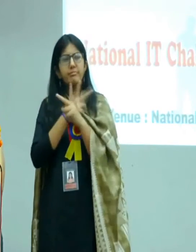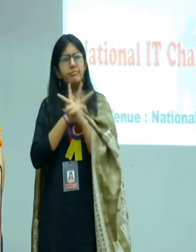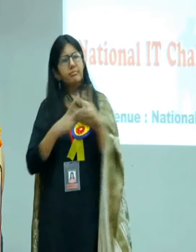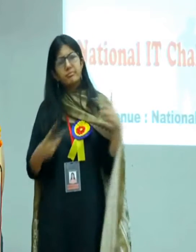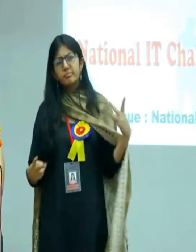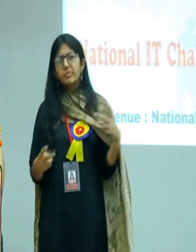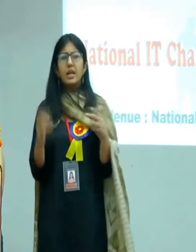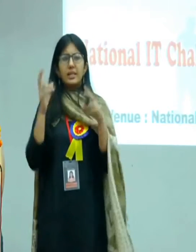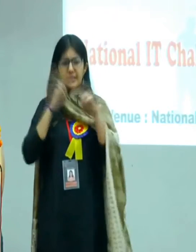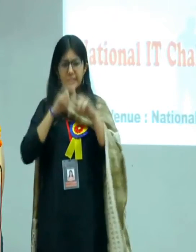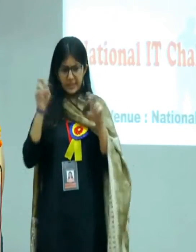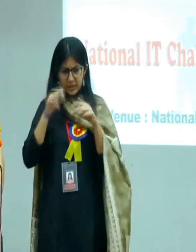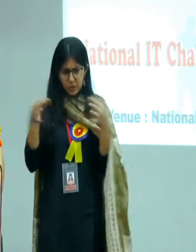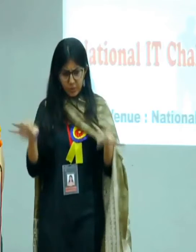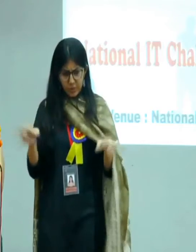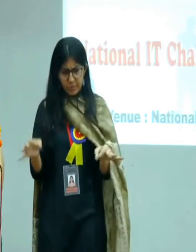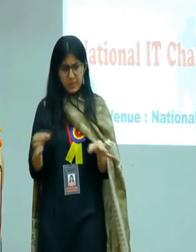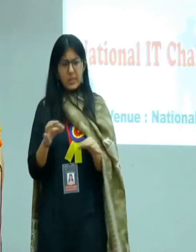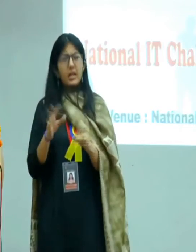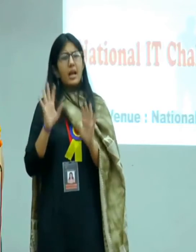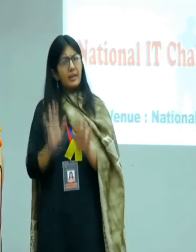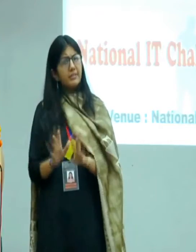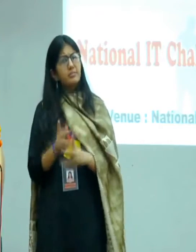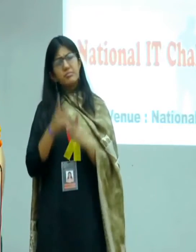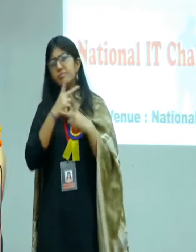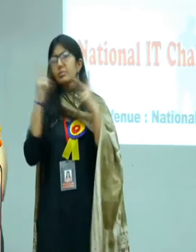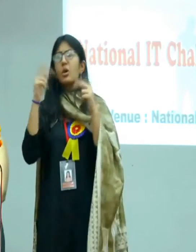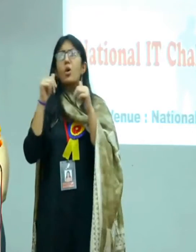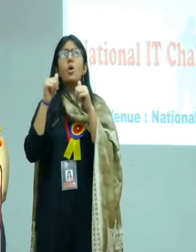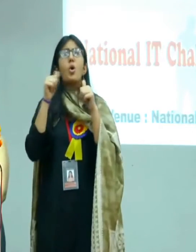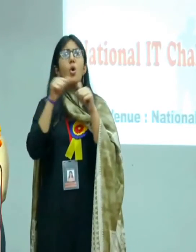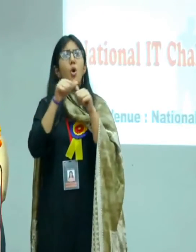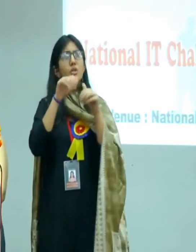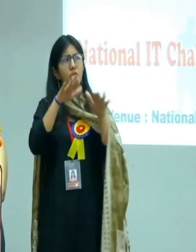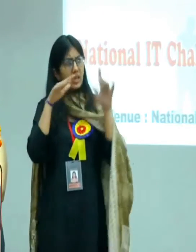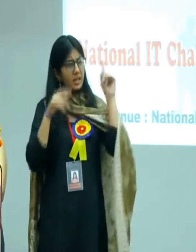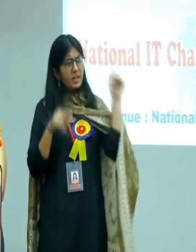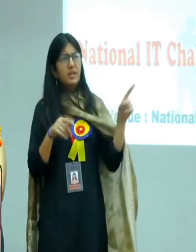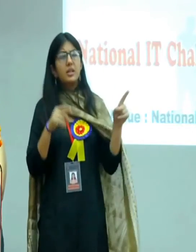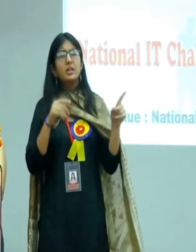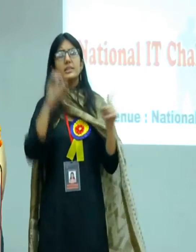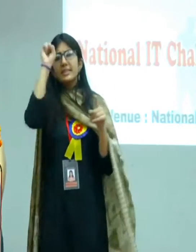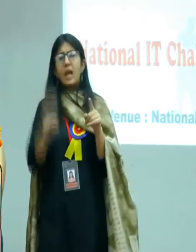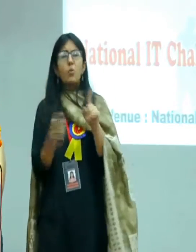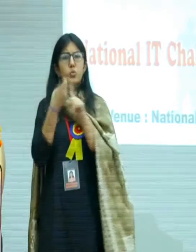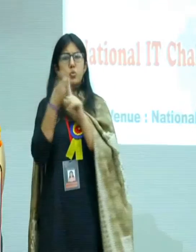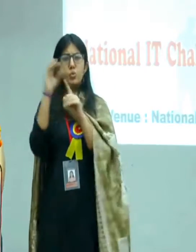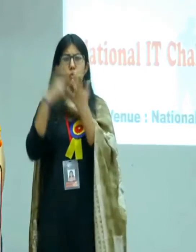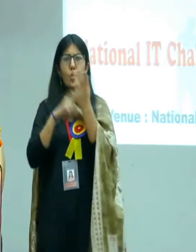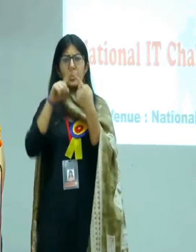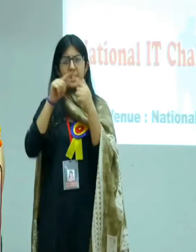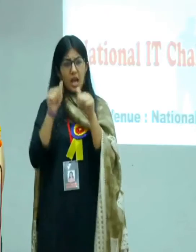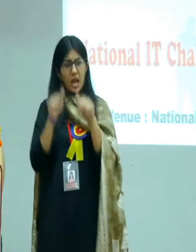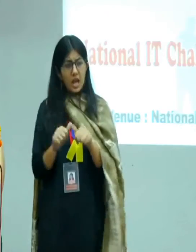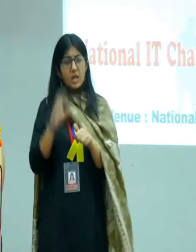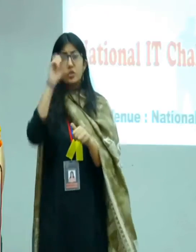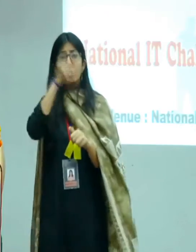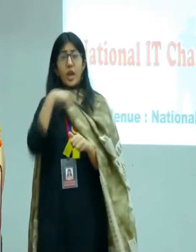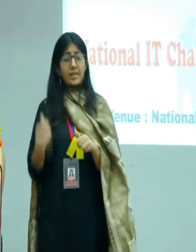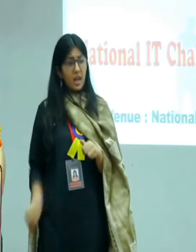presented research papers in several countries including Australia, UK, South Korea, China,